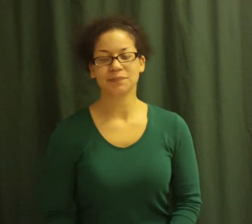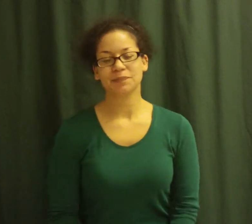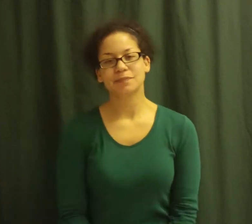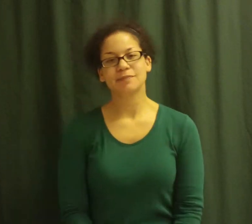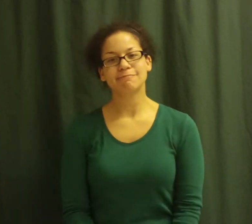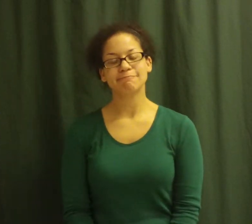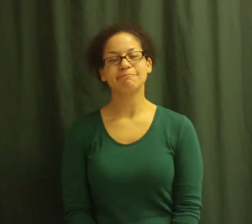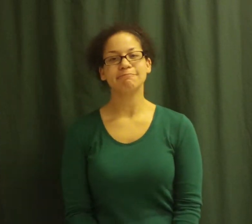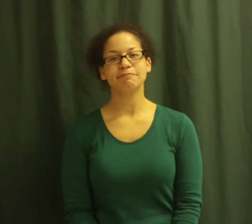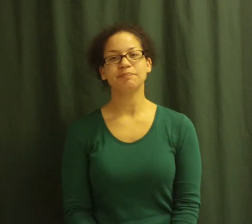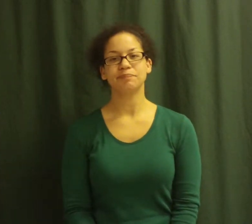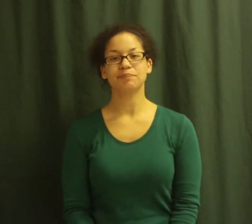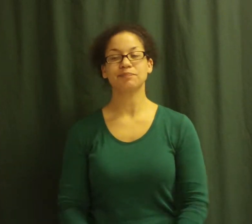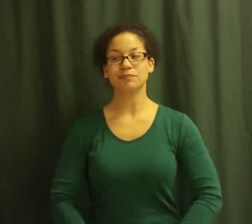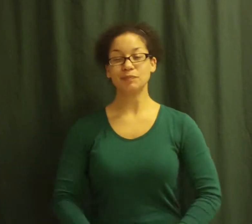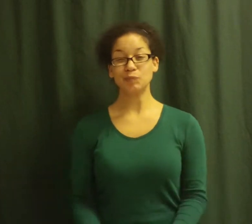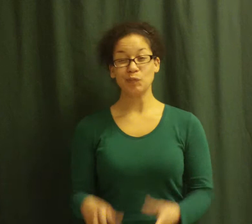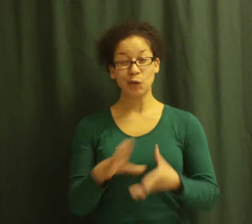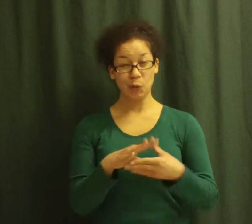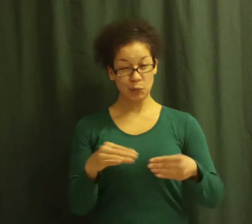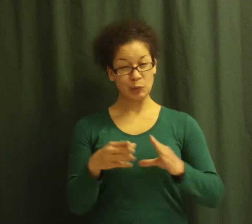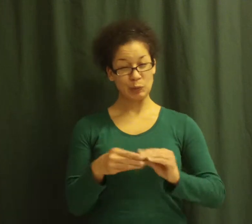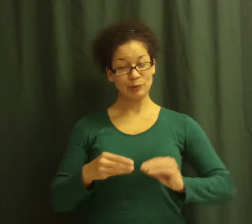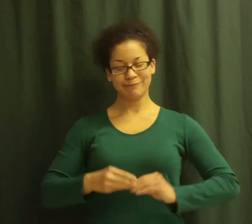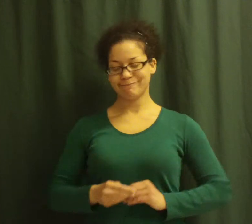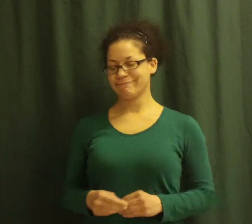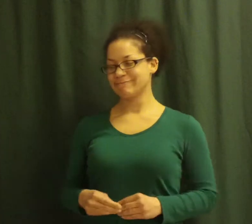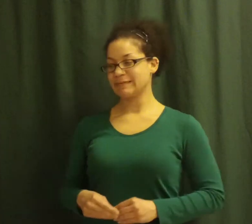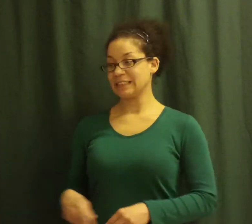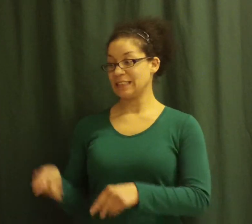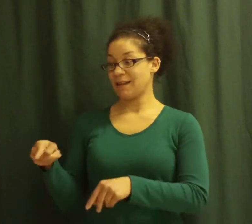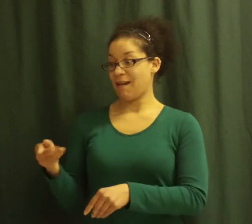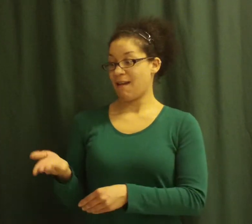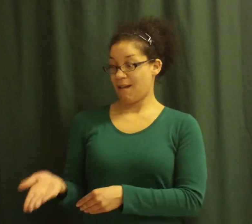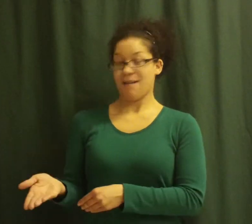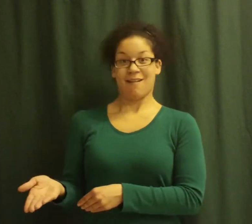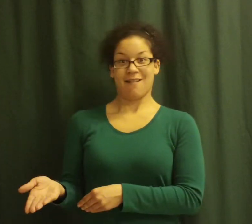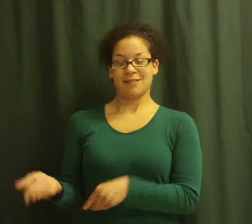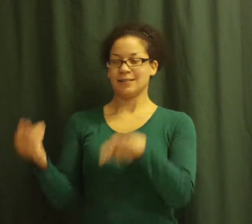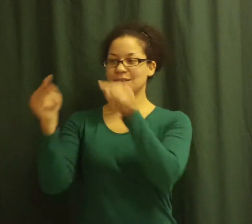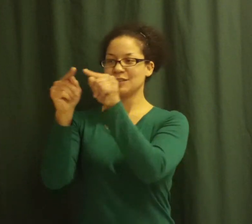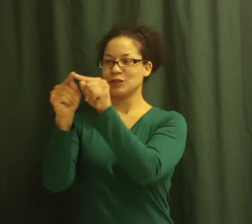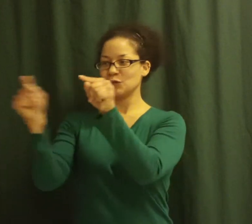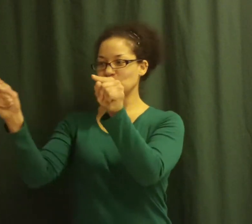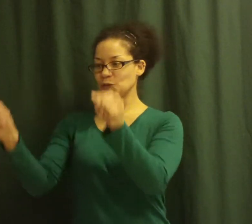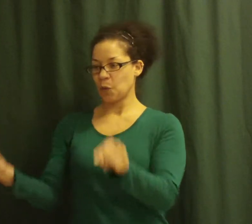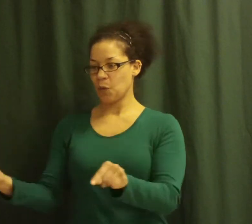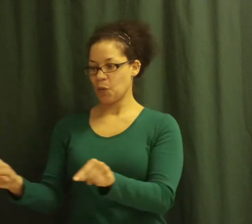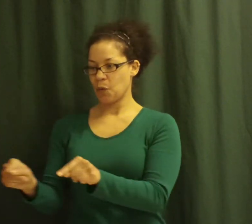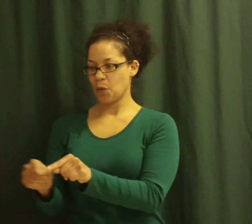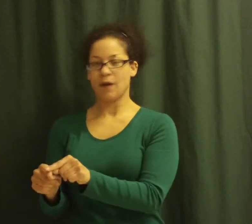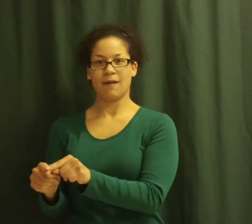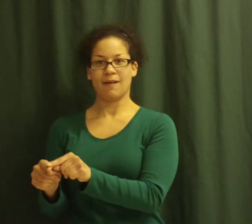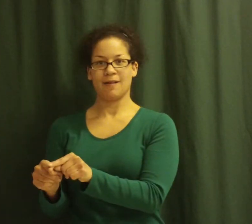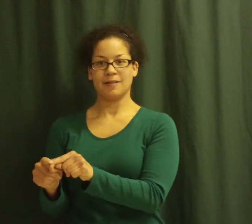Here are the squares. They live all by themselves in Square Town.